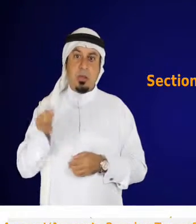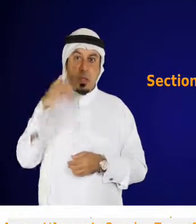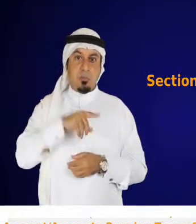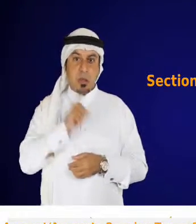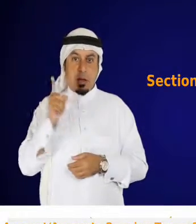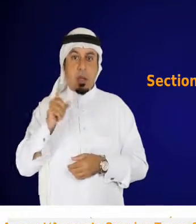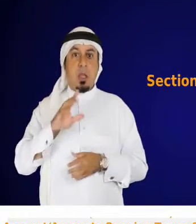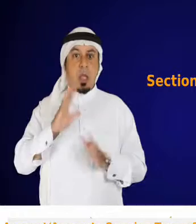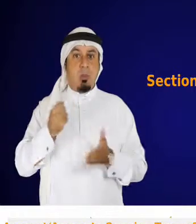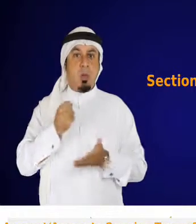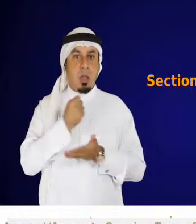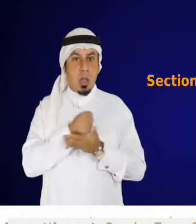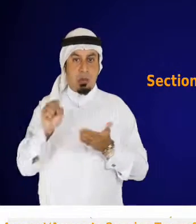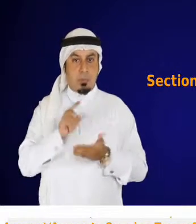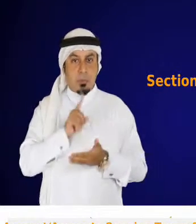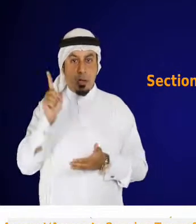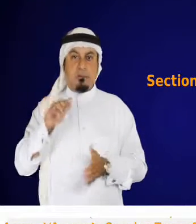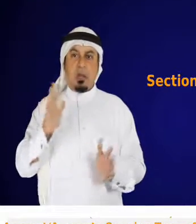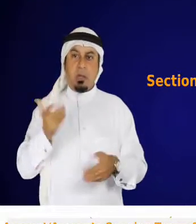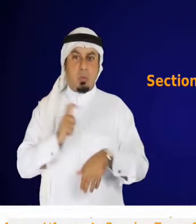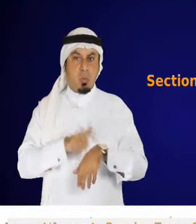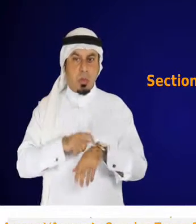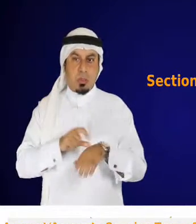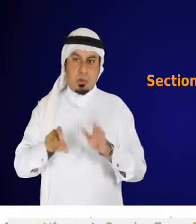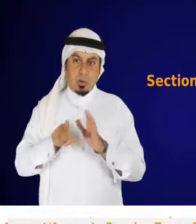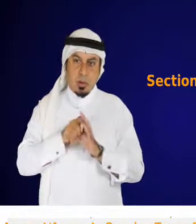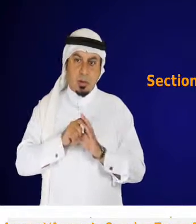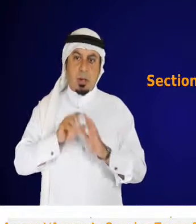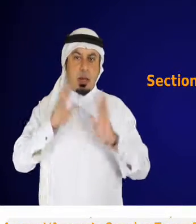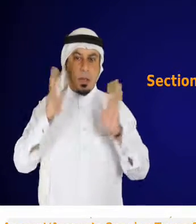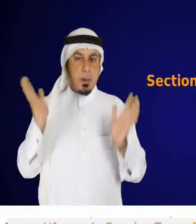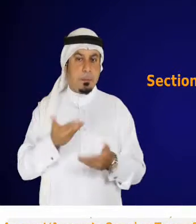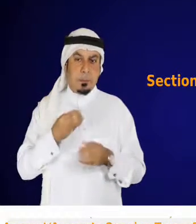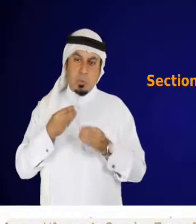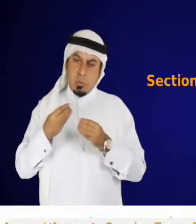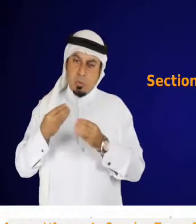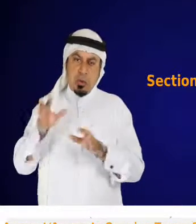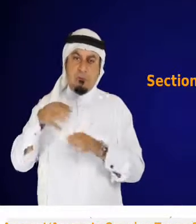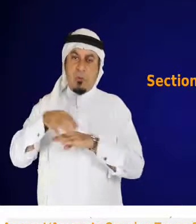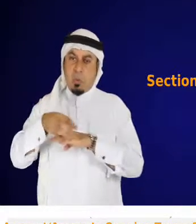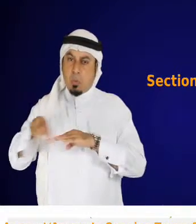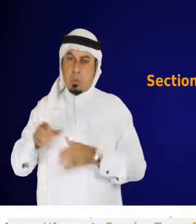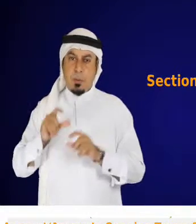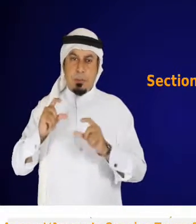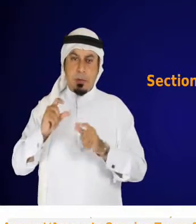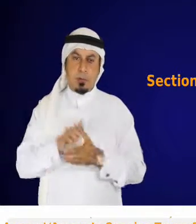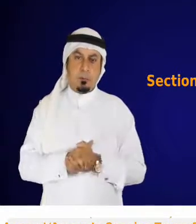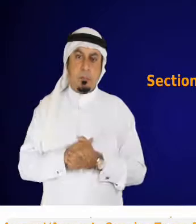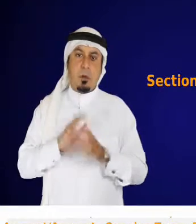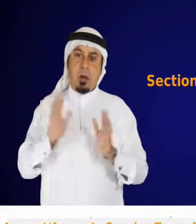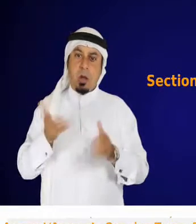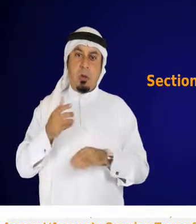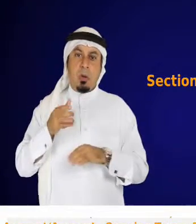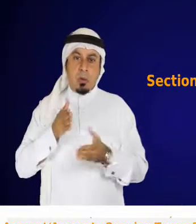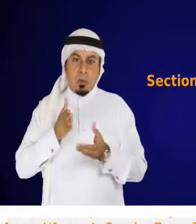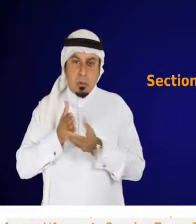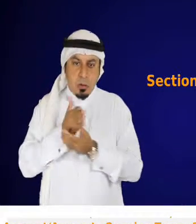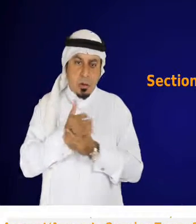notice in branches or in the bank's website. In this case, the customer shall be deemed to have received the notice of amendment and